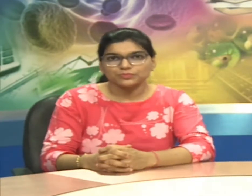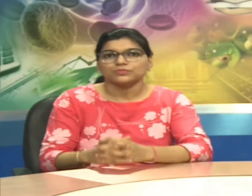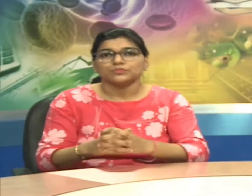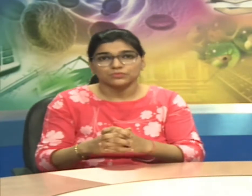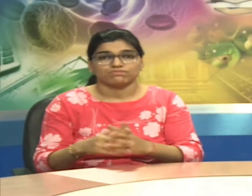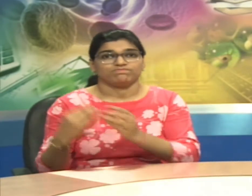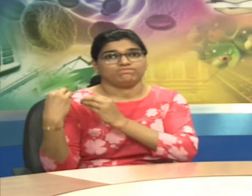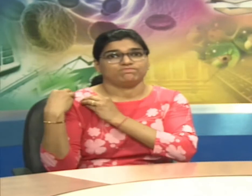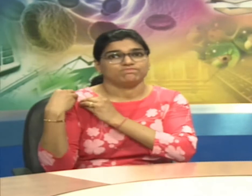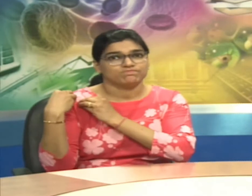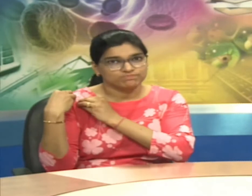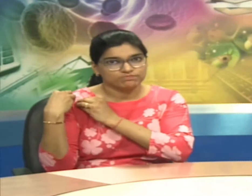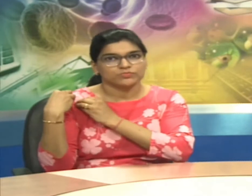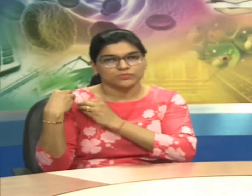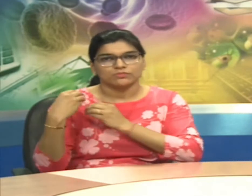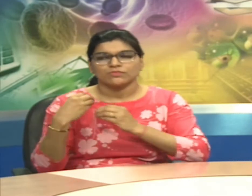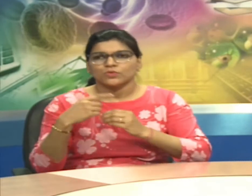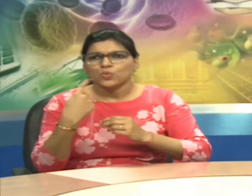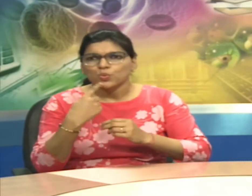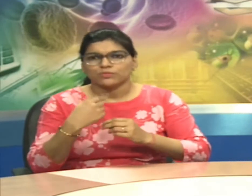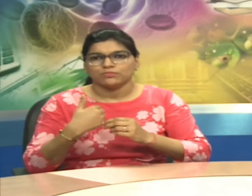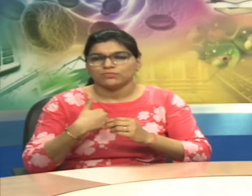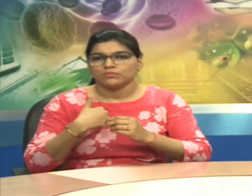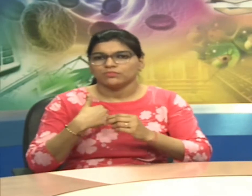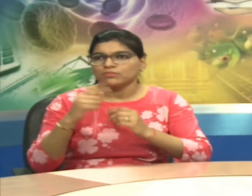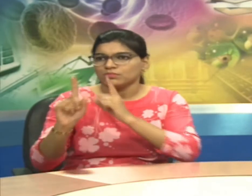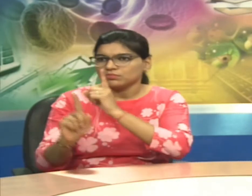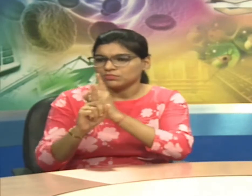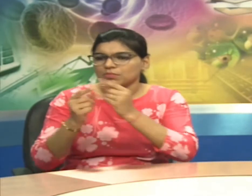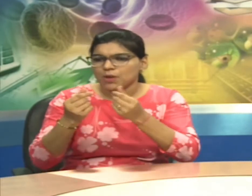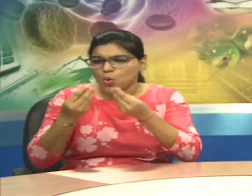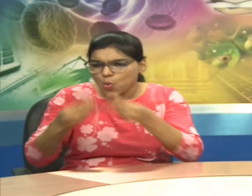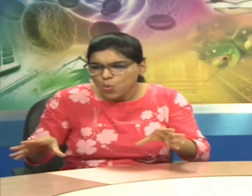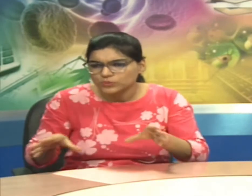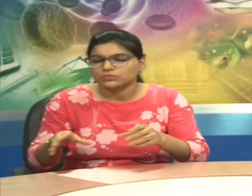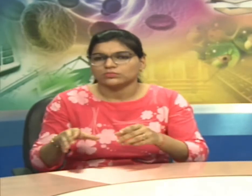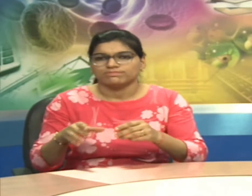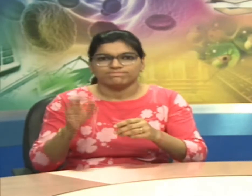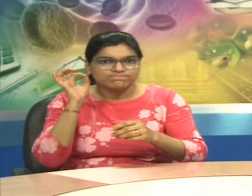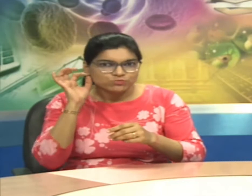Next word is liability, which means responsibility.